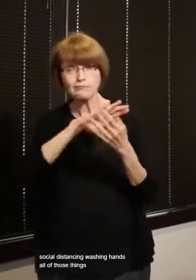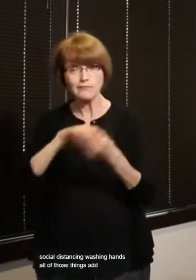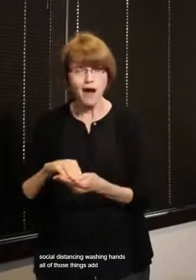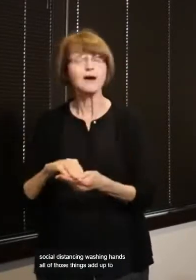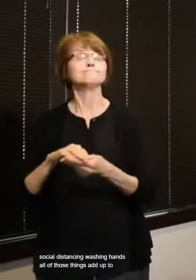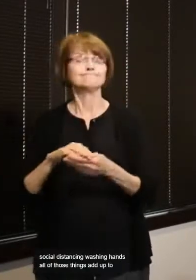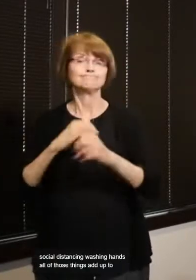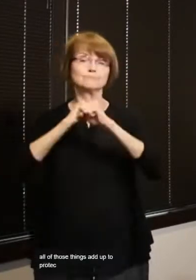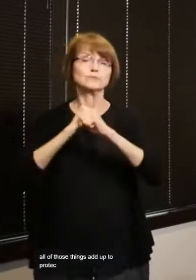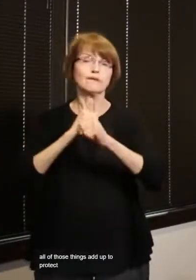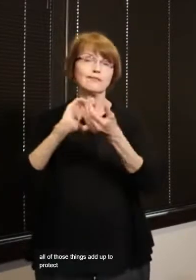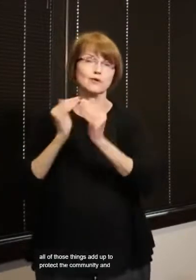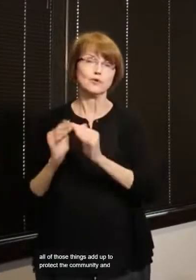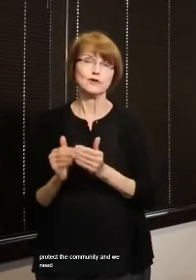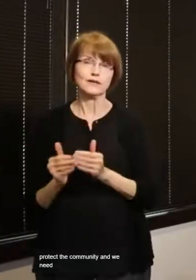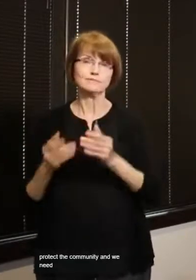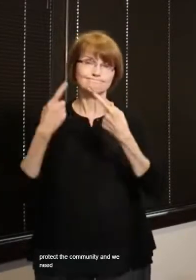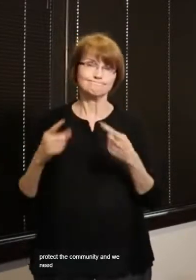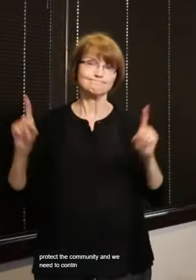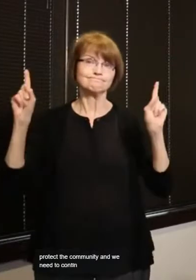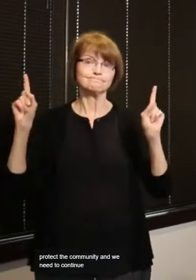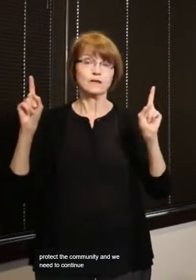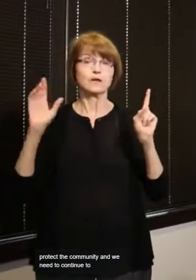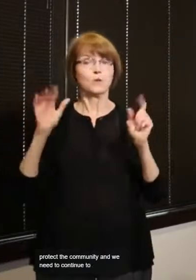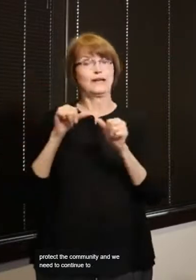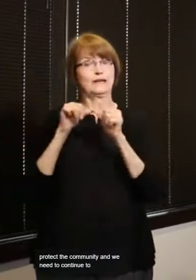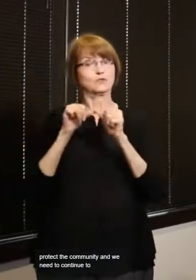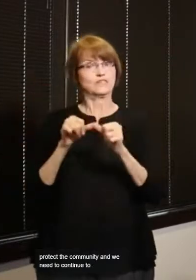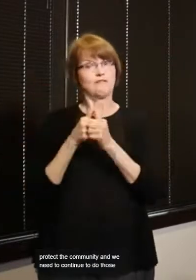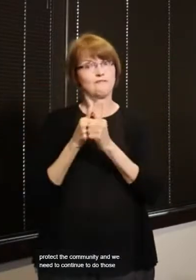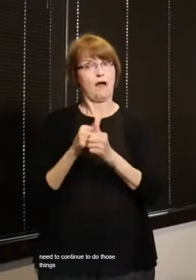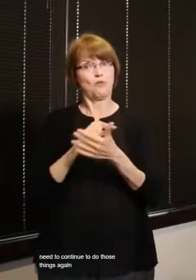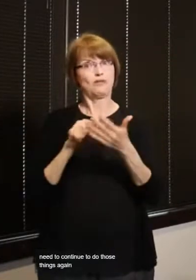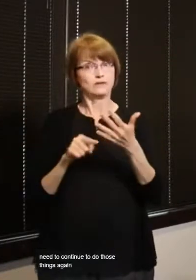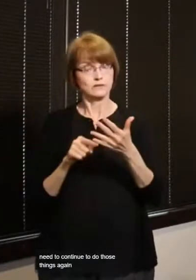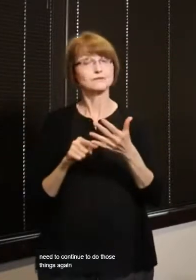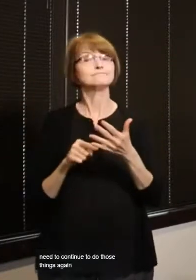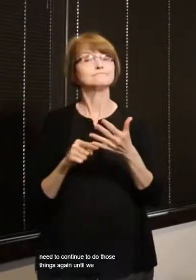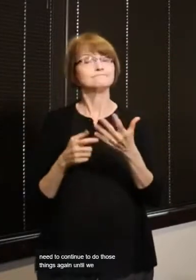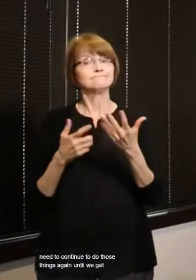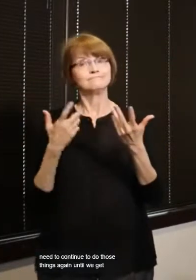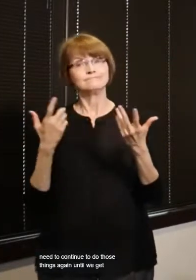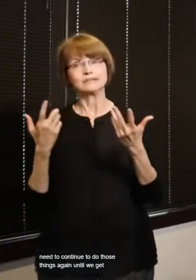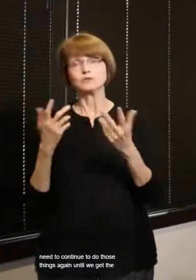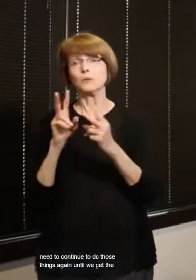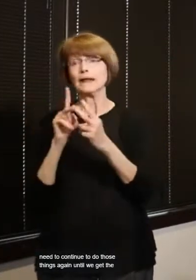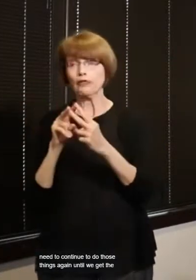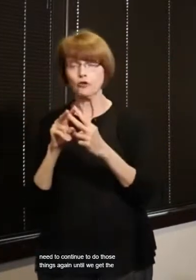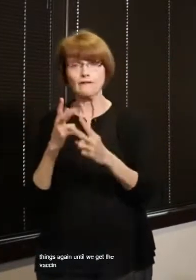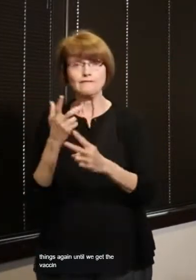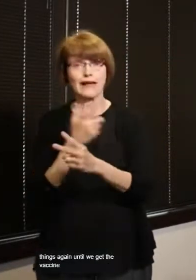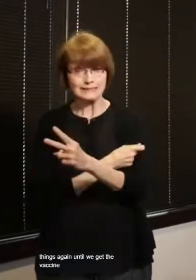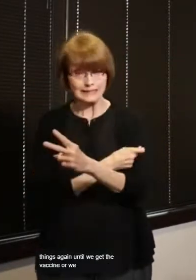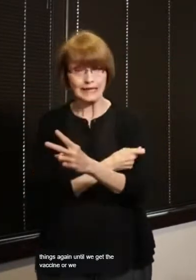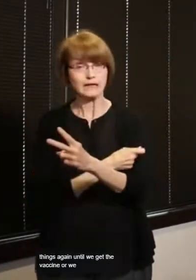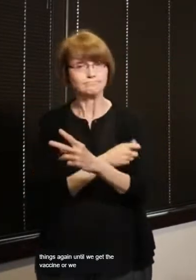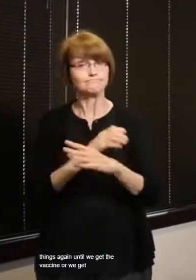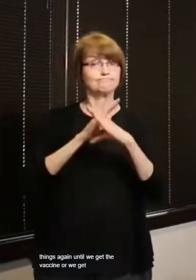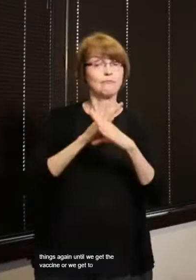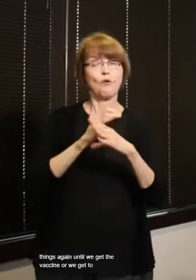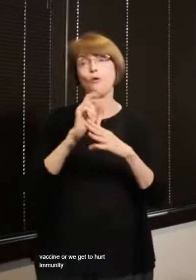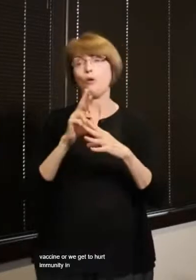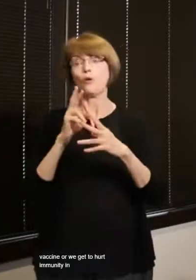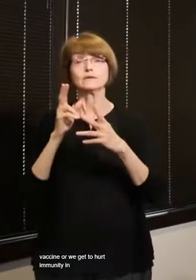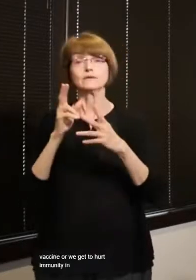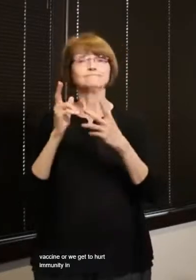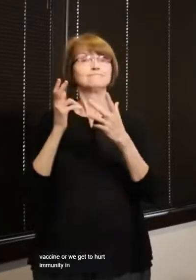up to protect the community. And we need to continue to do those things, again, until we either get to vaccine or we get to herd